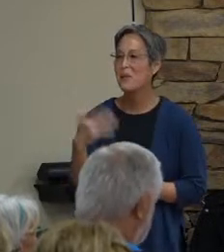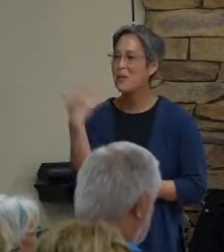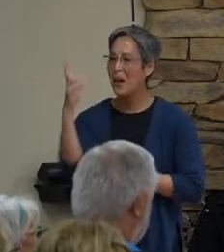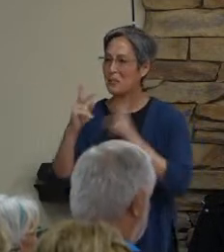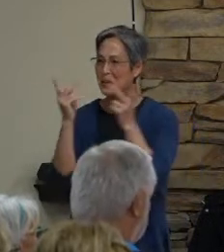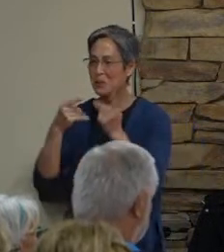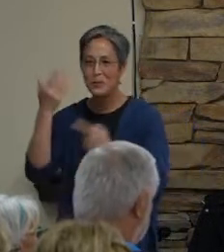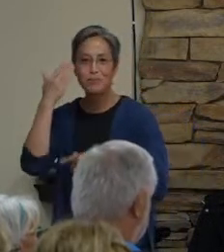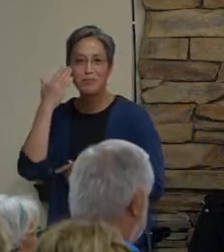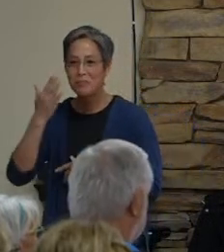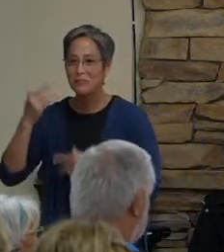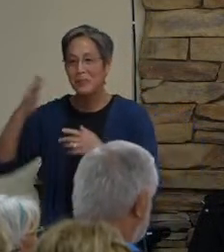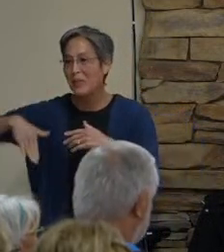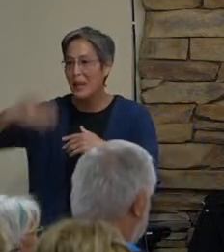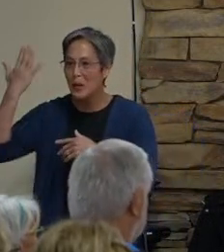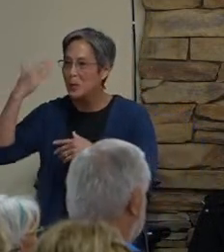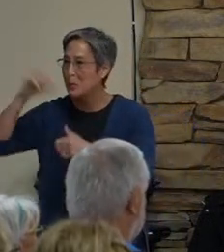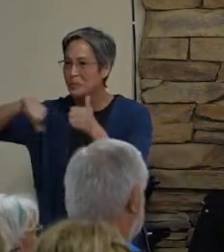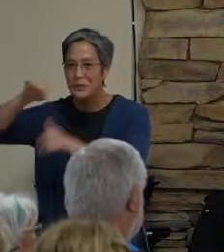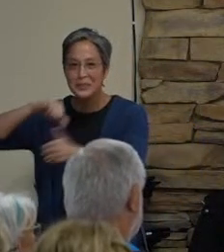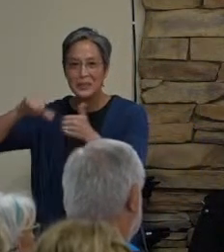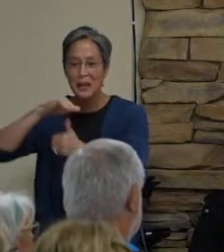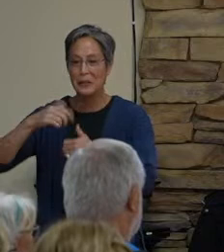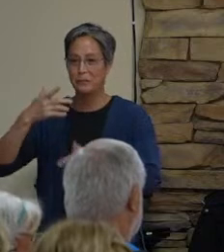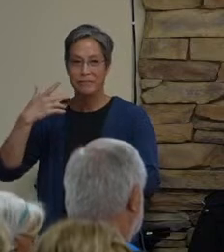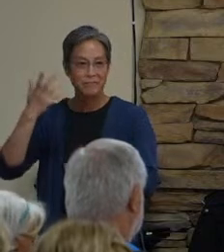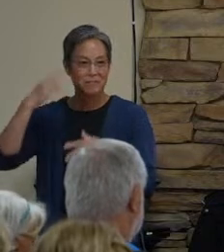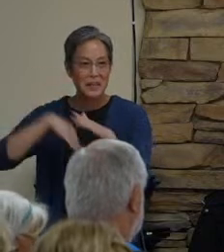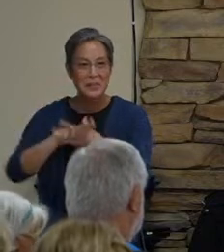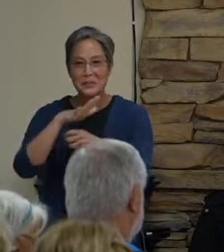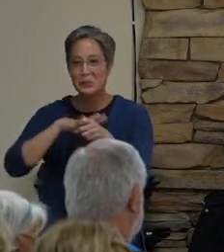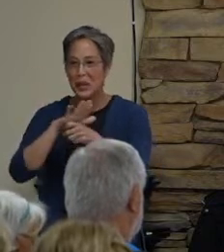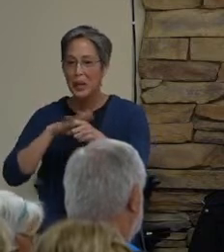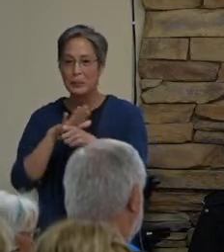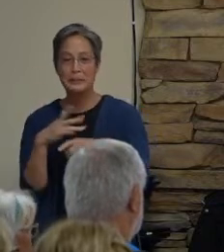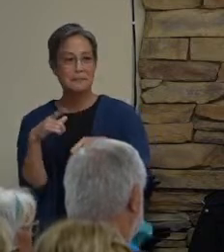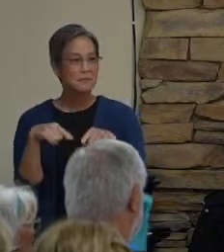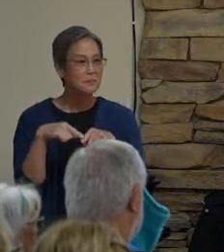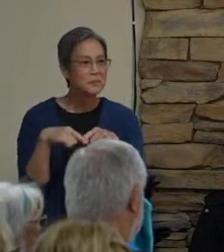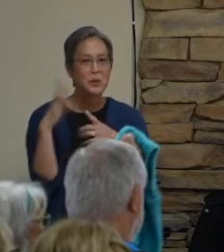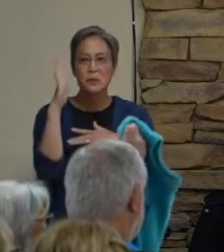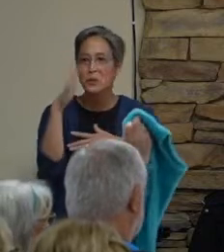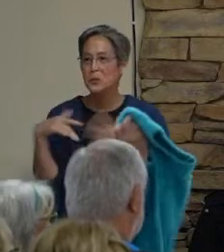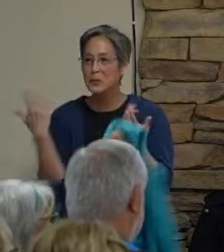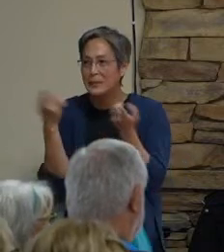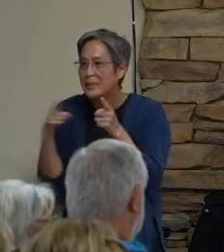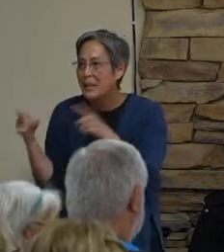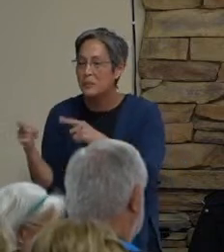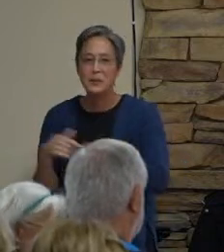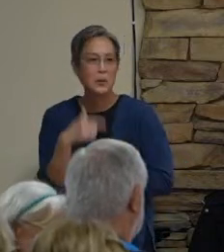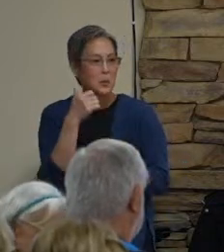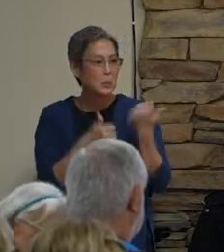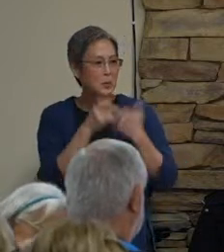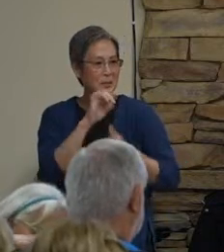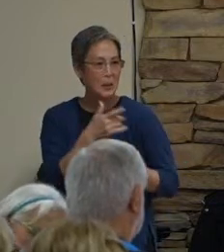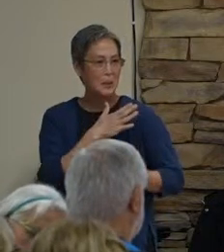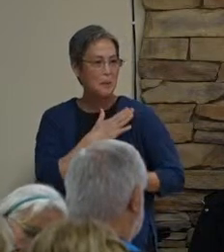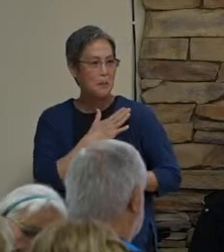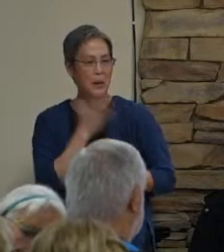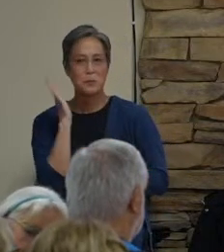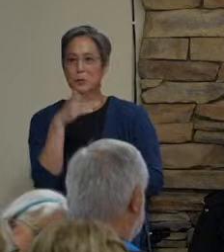strangers checked into our campus, apprehensive about what the future would hold. Which one of these rotating dogs would become